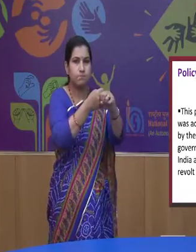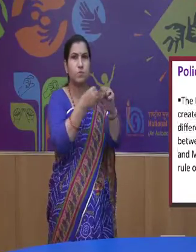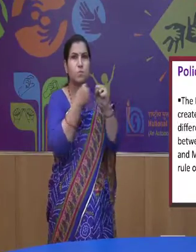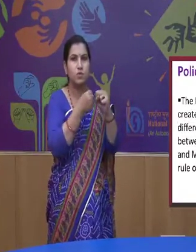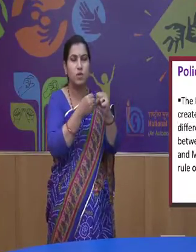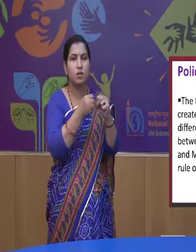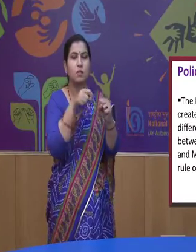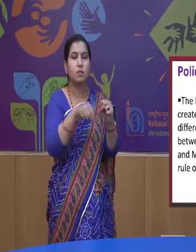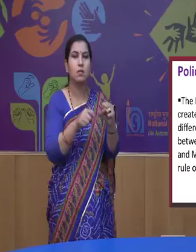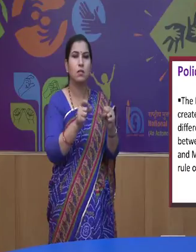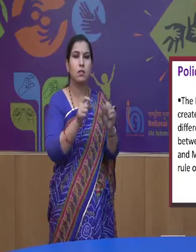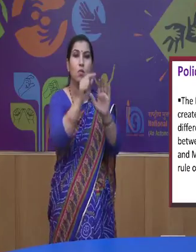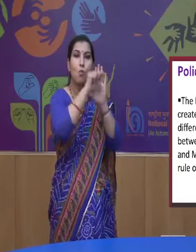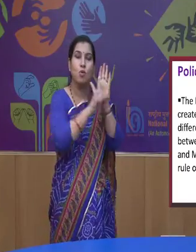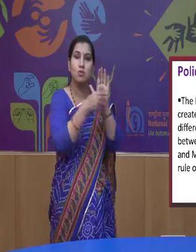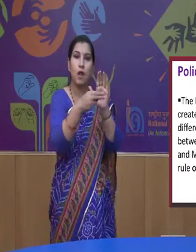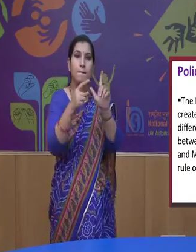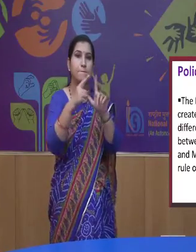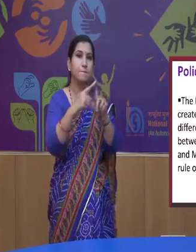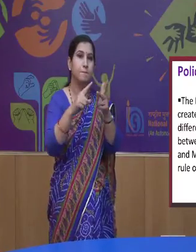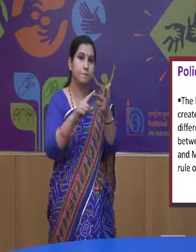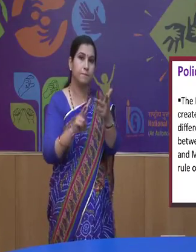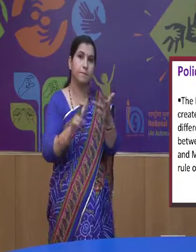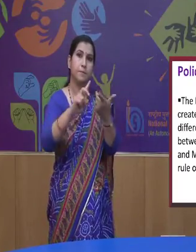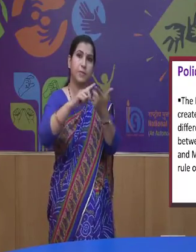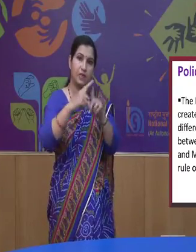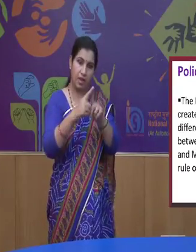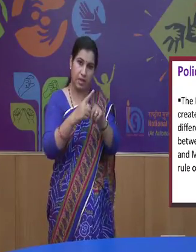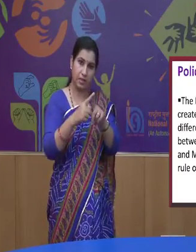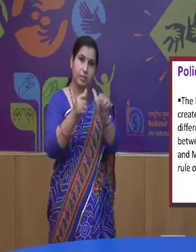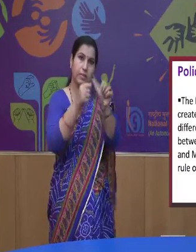The meaning of divide and rule was to divide the Hindus and Muslim